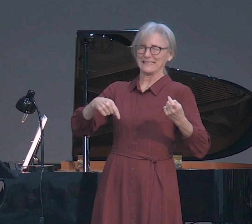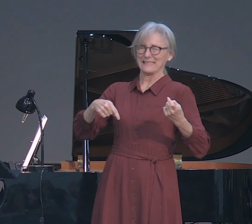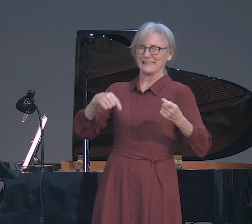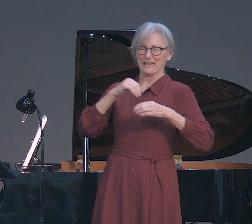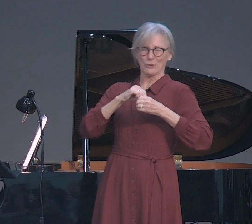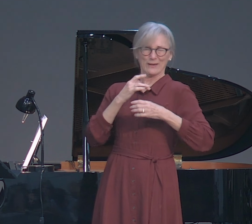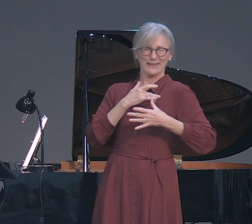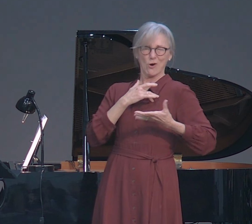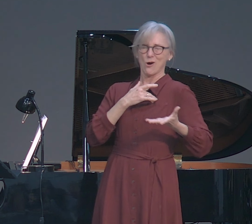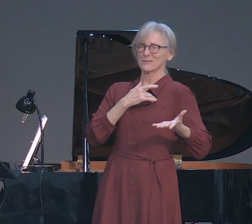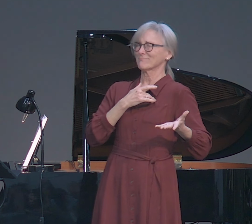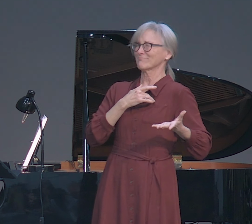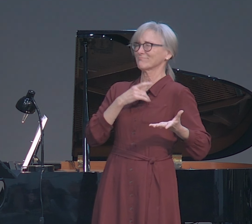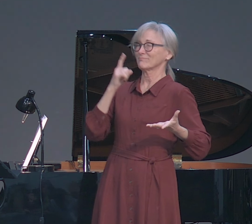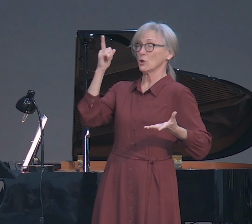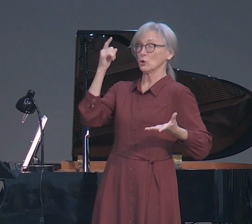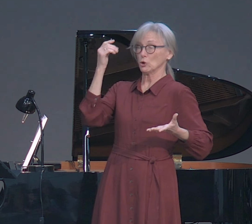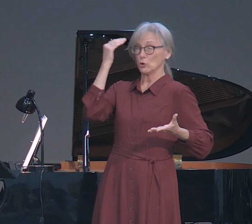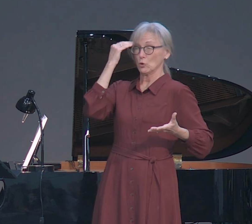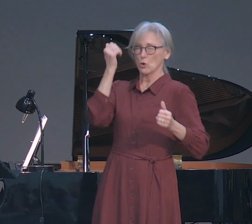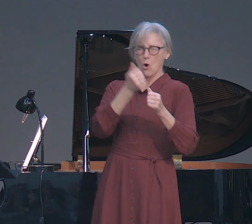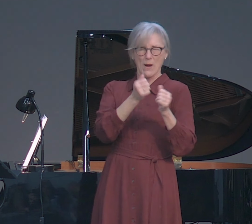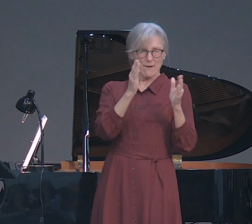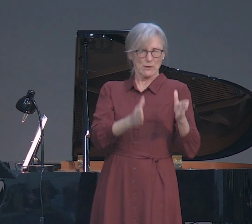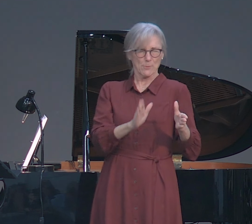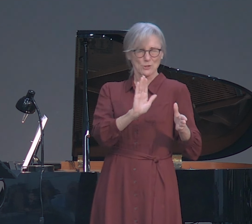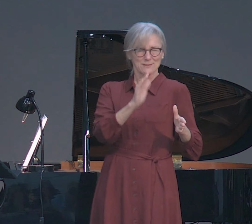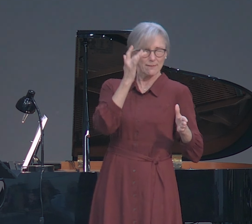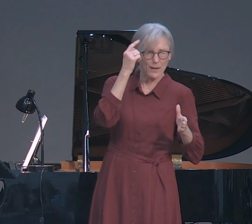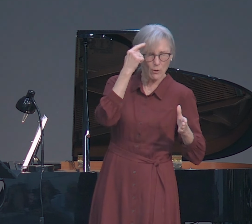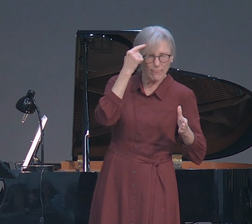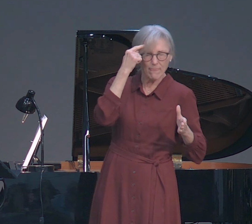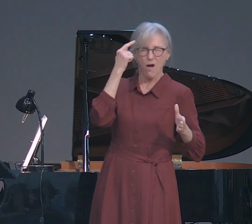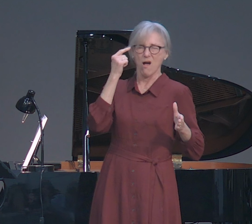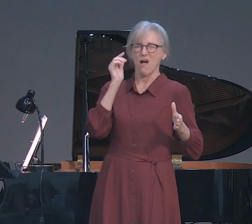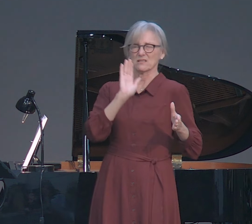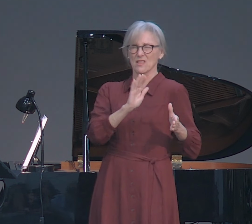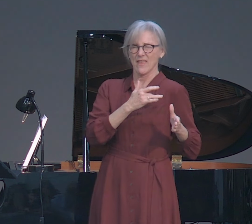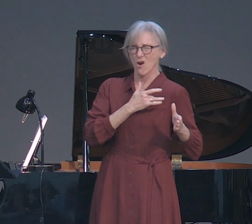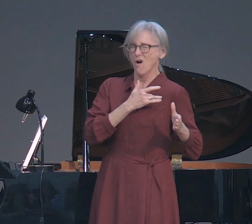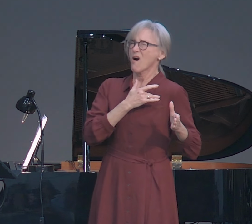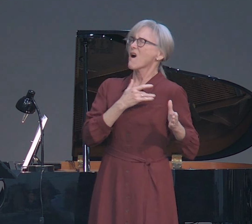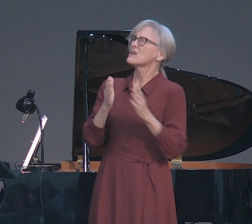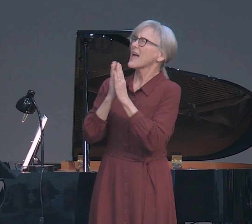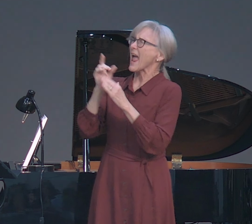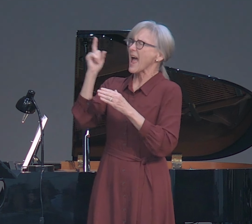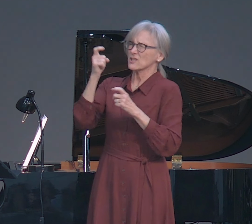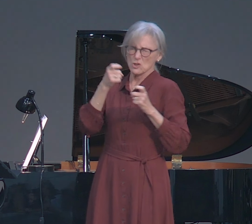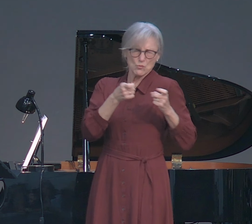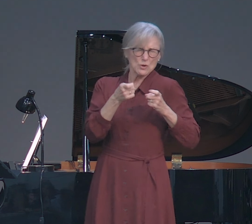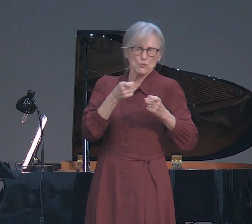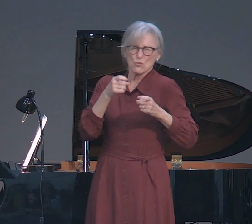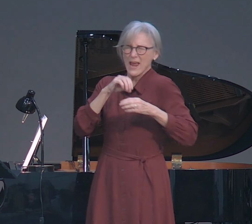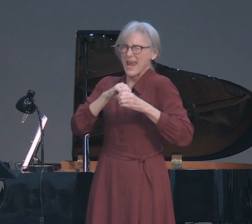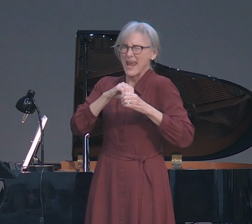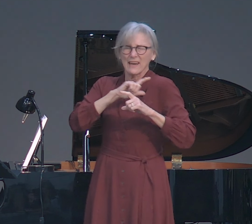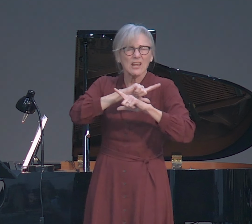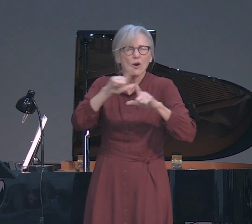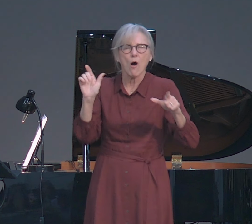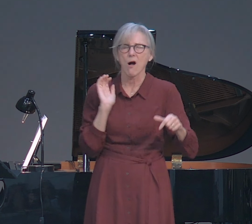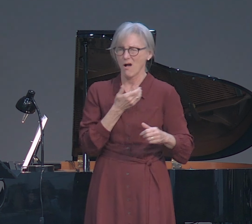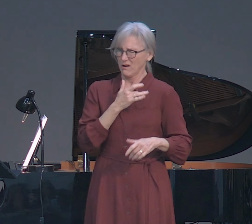thoughts and intentions of every heart in this room. God, we ask that You would reign in our hearts today.